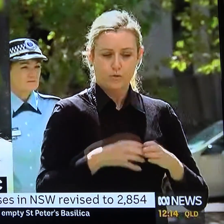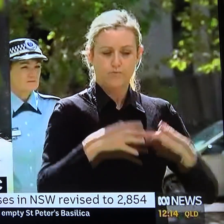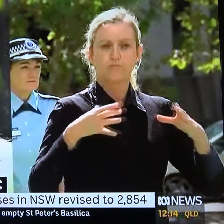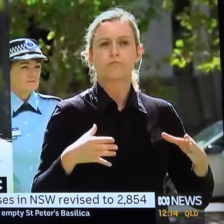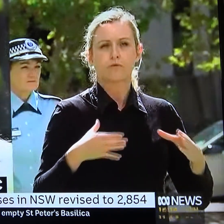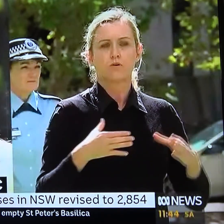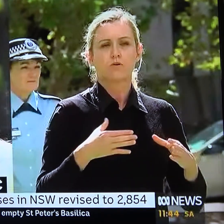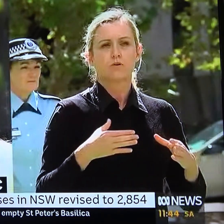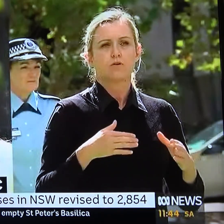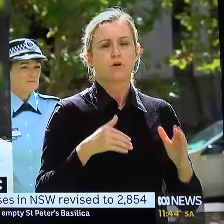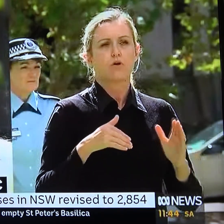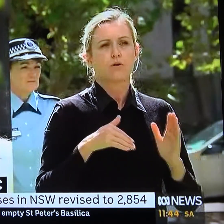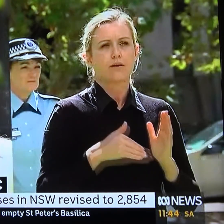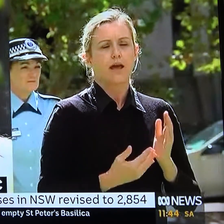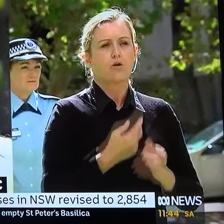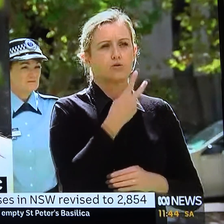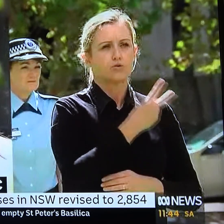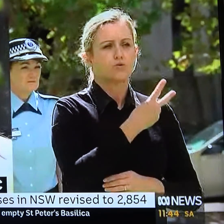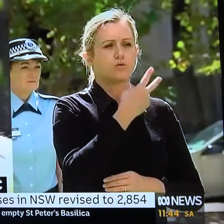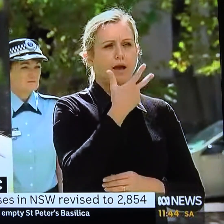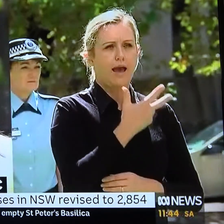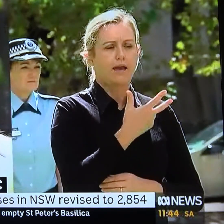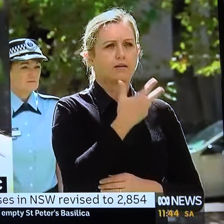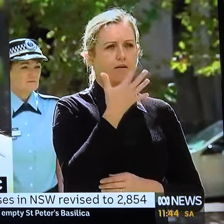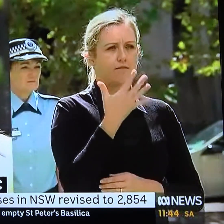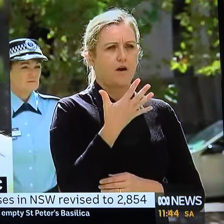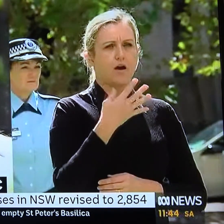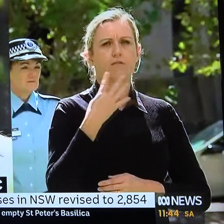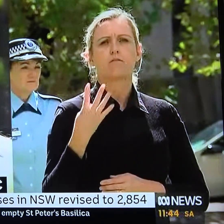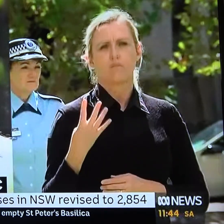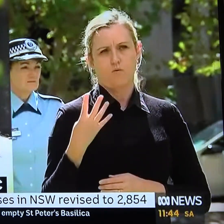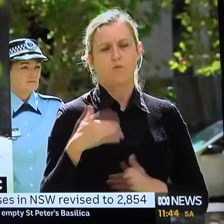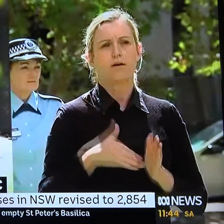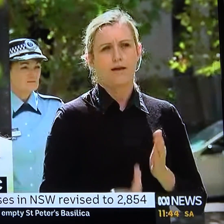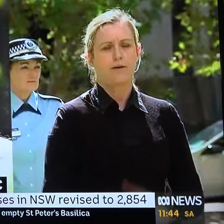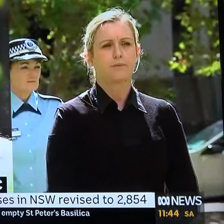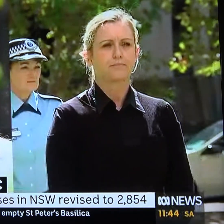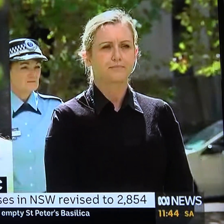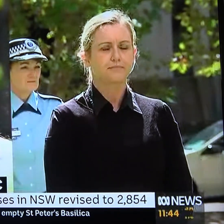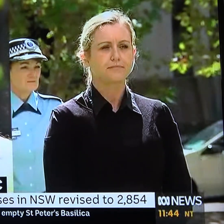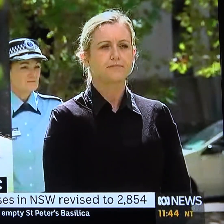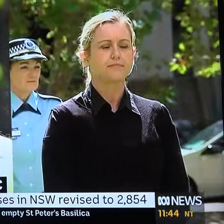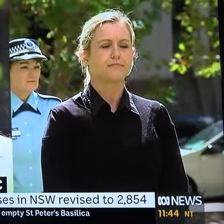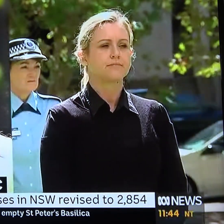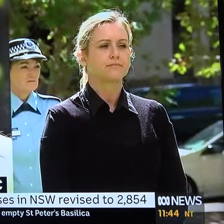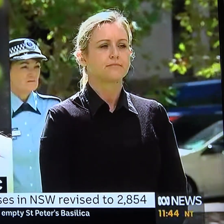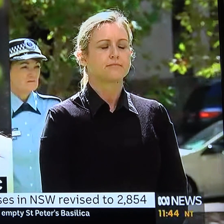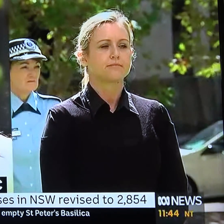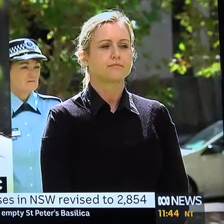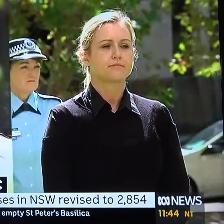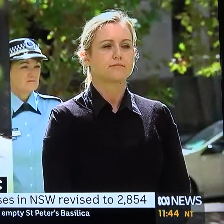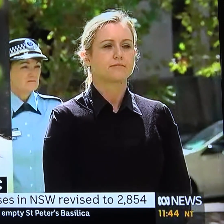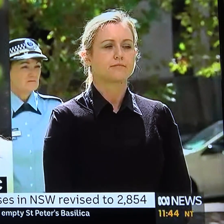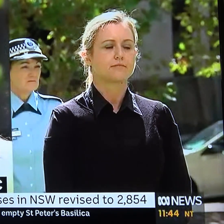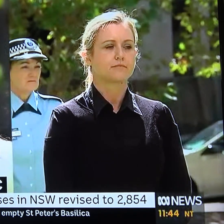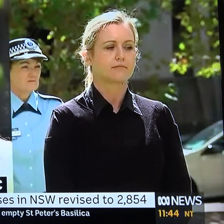So I'd also just like to stress again, as Mr Hazzard has also done, is that this really reflects the